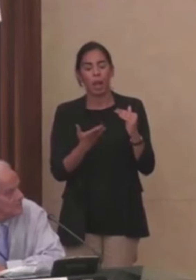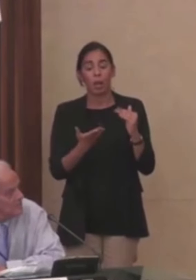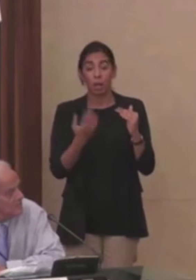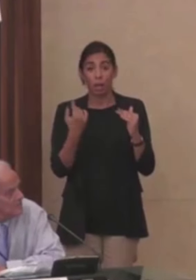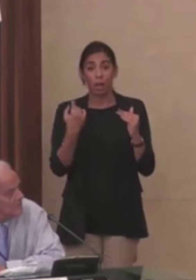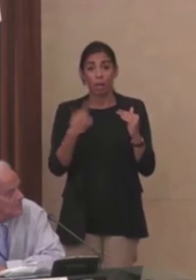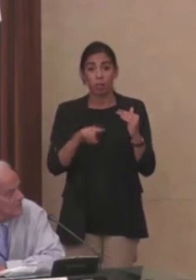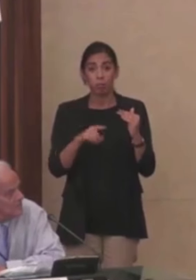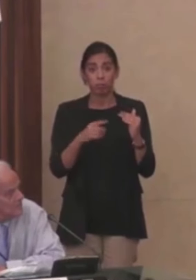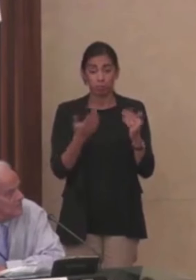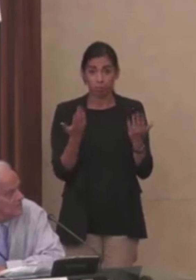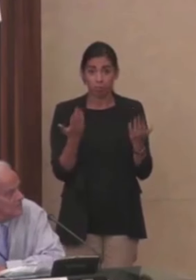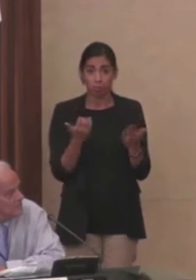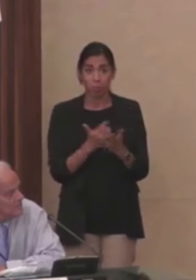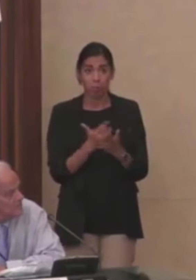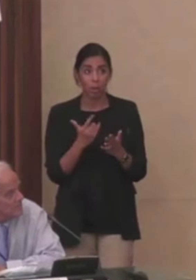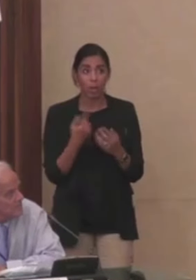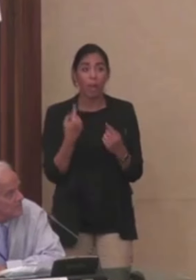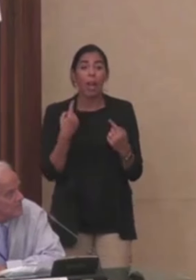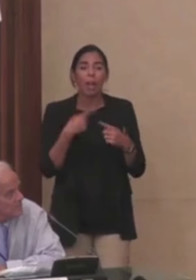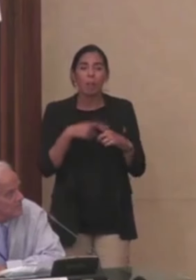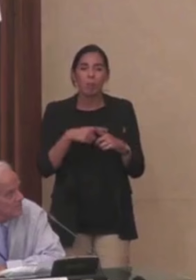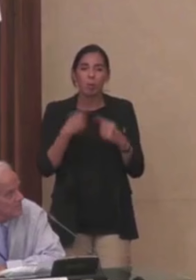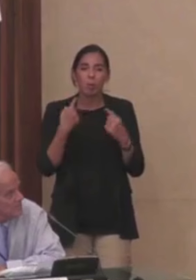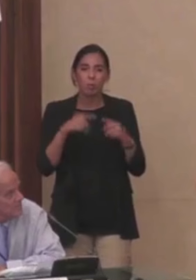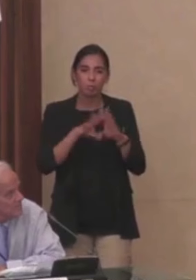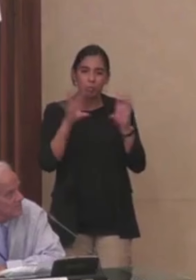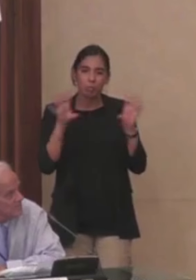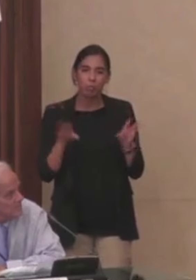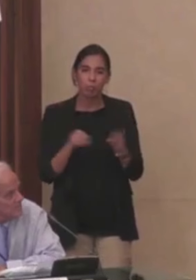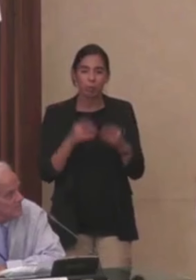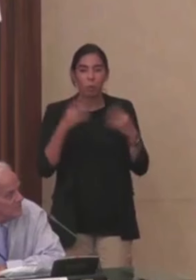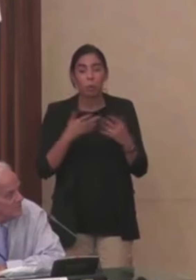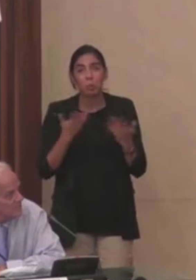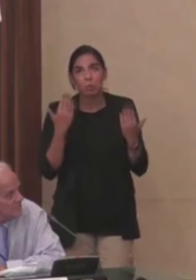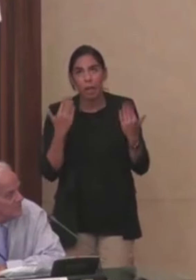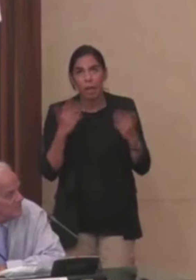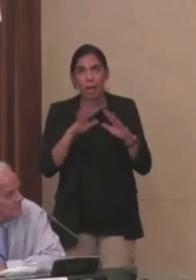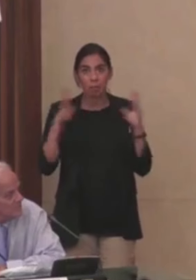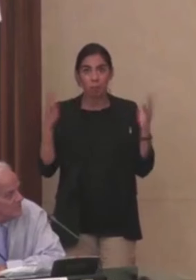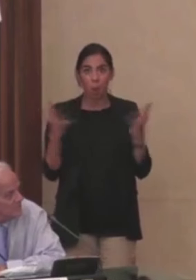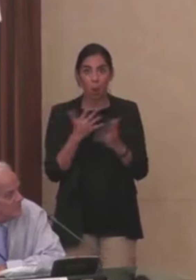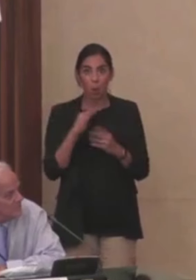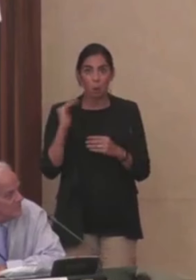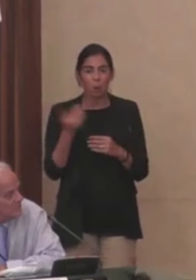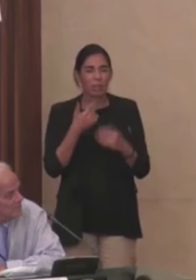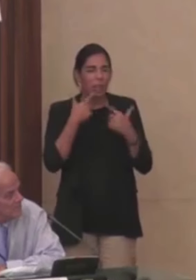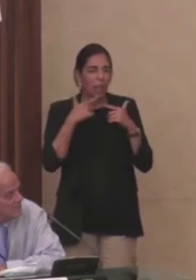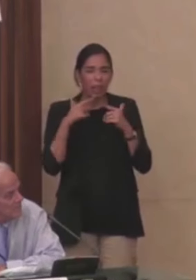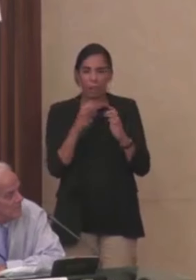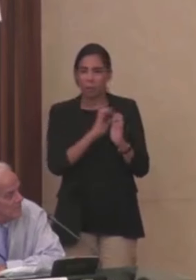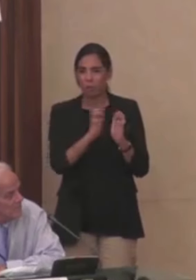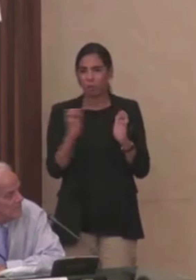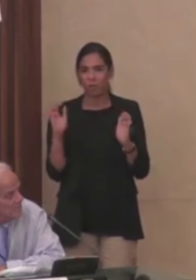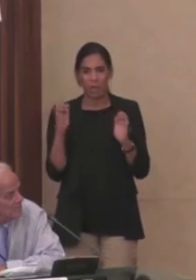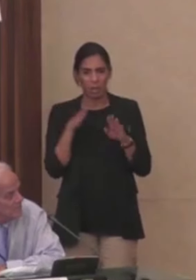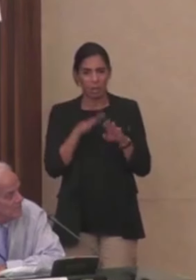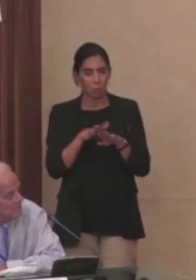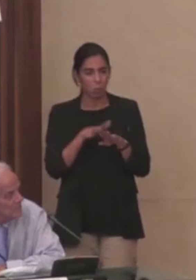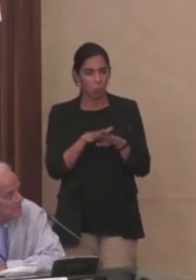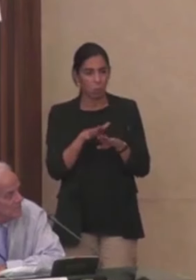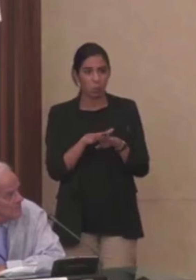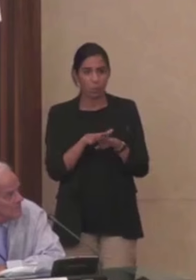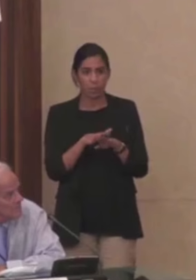that the saturation of patient X has gone down by 3%. And since it will